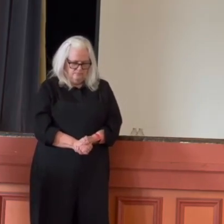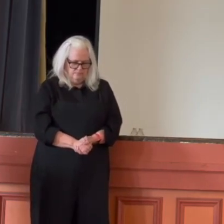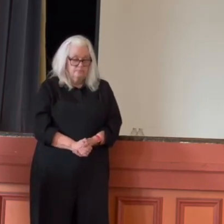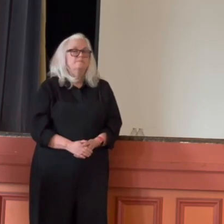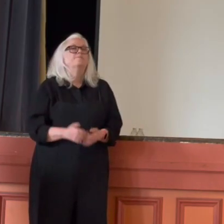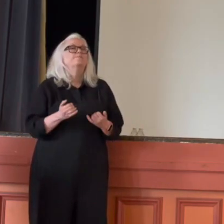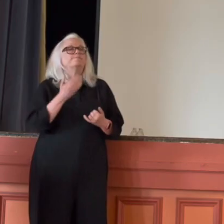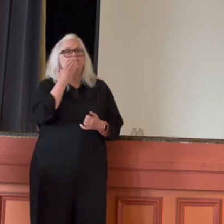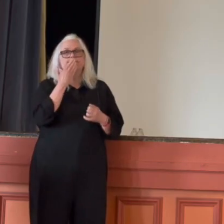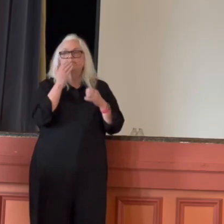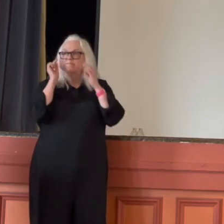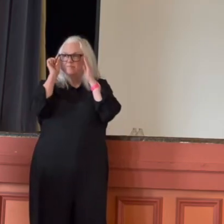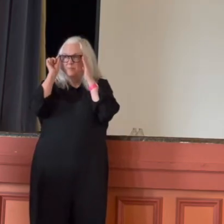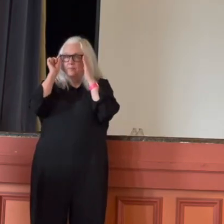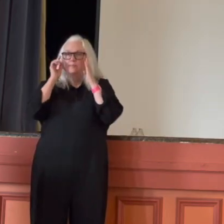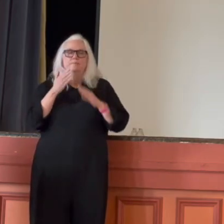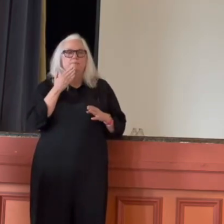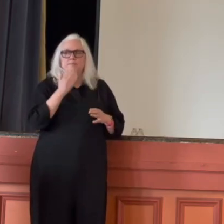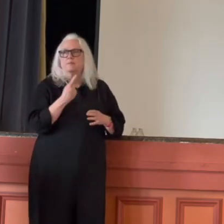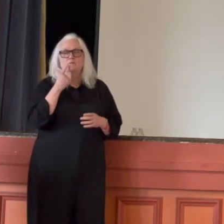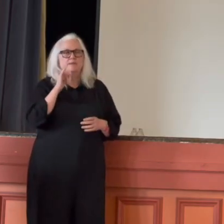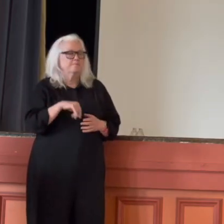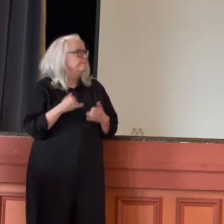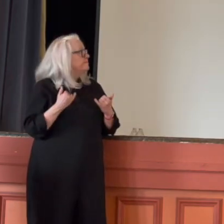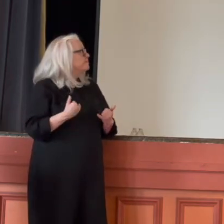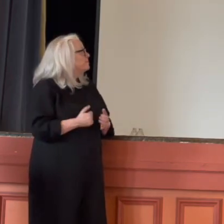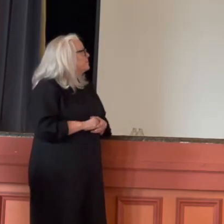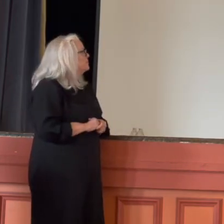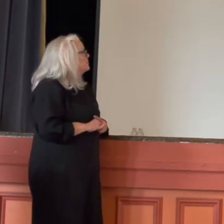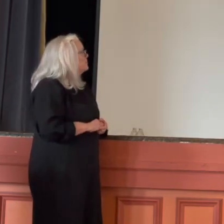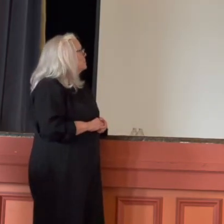And thank you for taking that time.